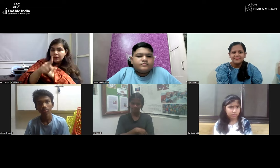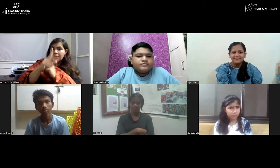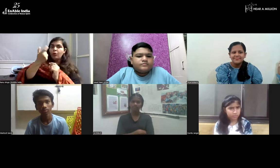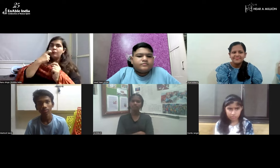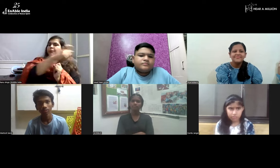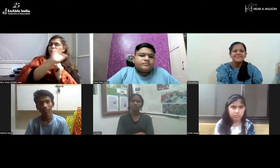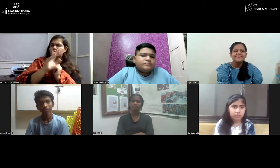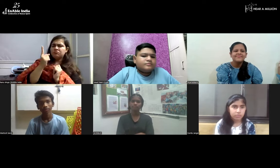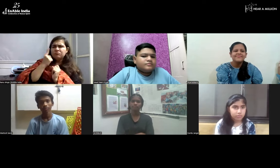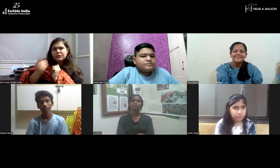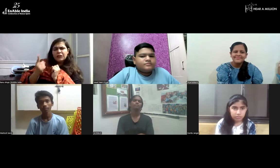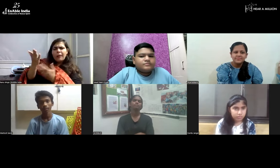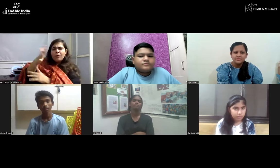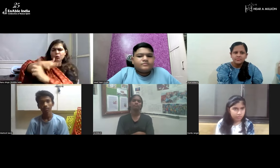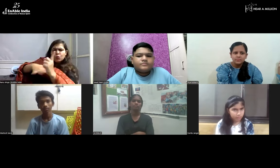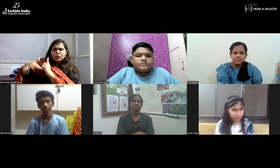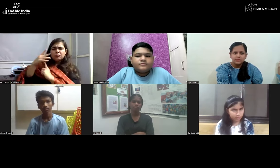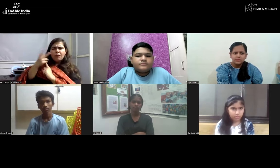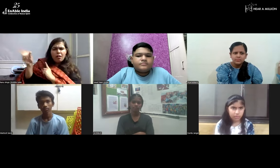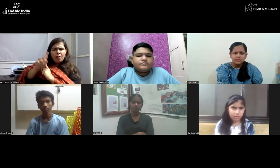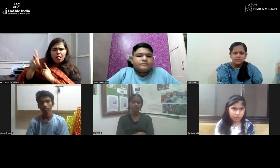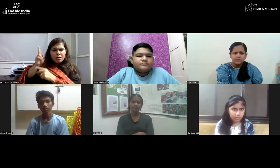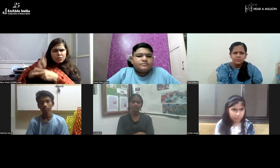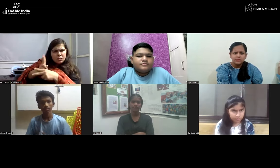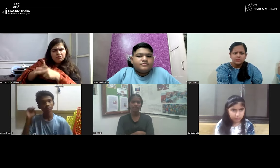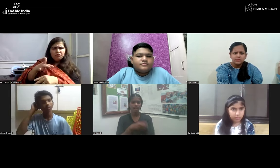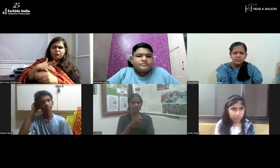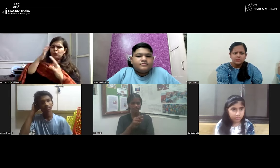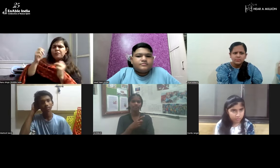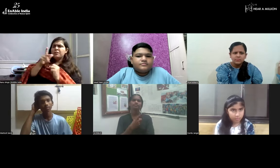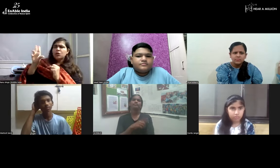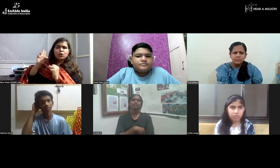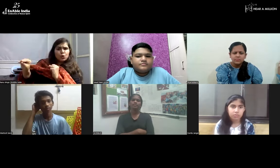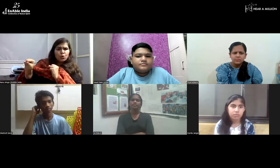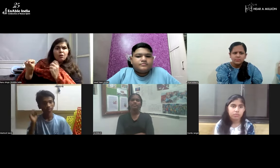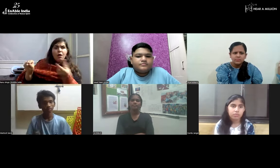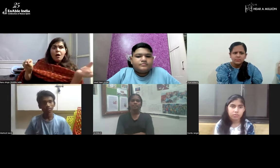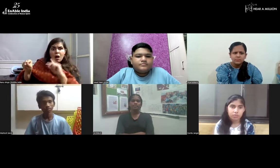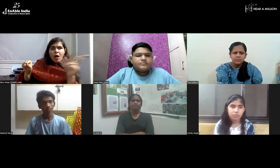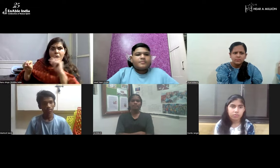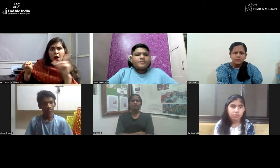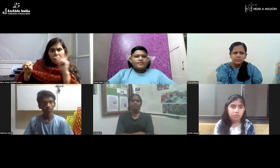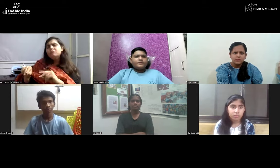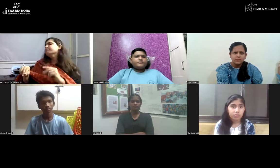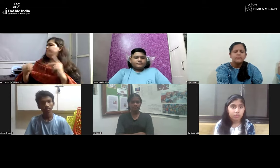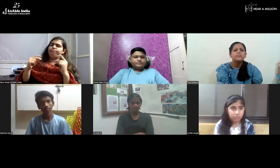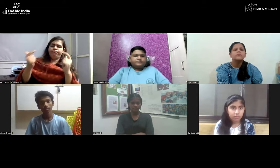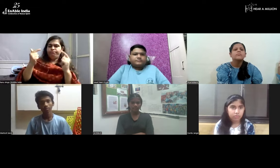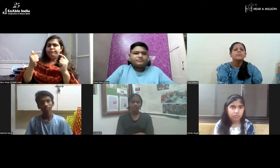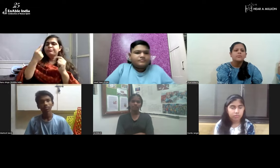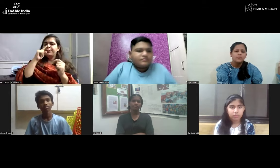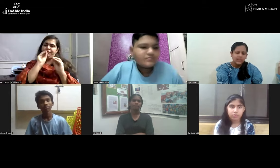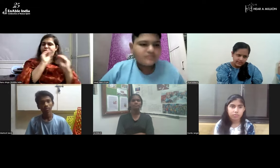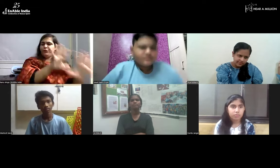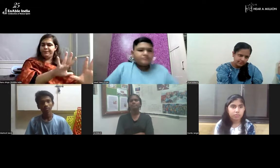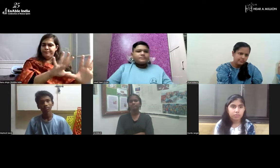the Complain person, again. Who is it? Okay. parents, and also people who are confident, who do you trust, so you can go